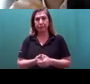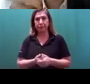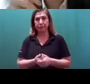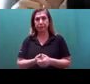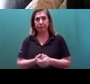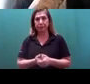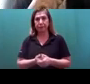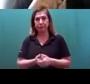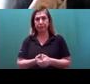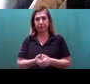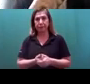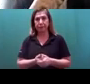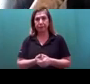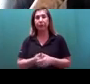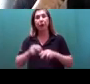Lima Sustainable Program.